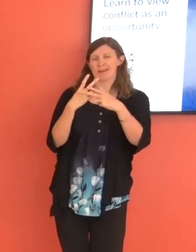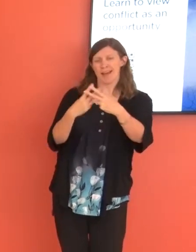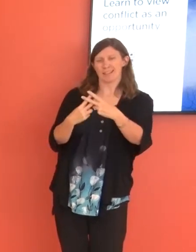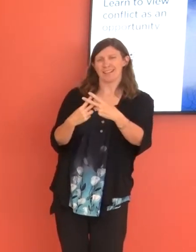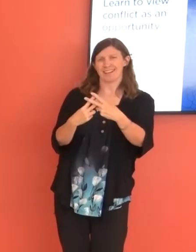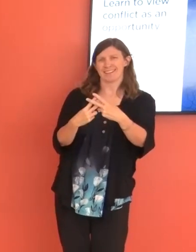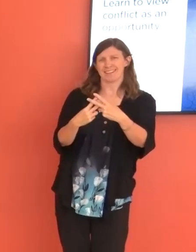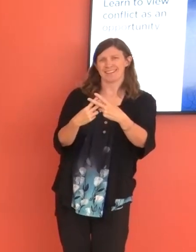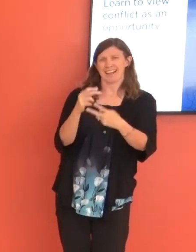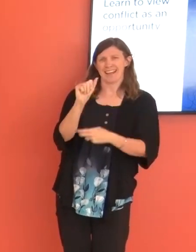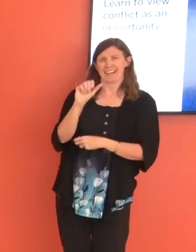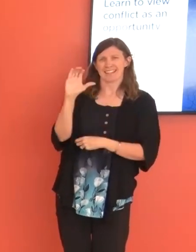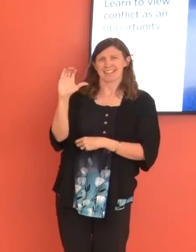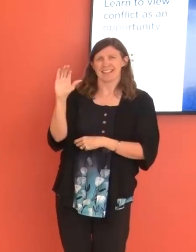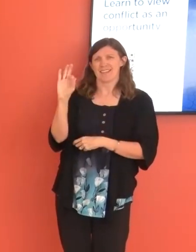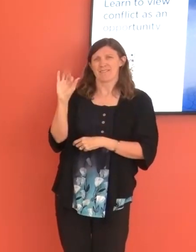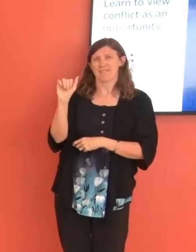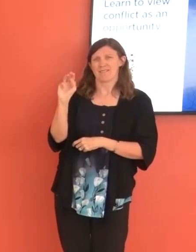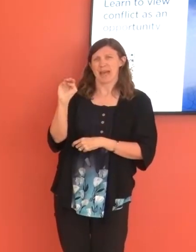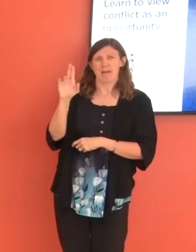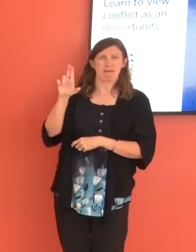yeah.